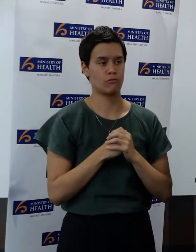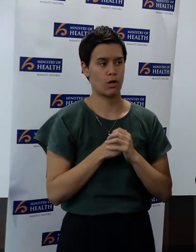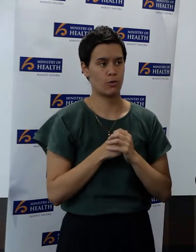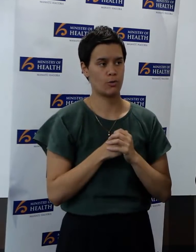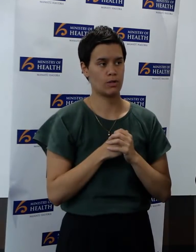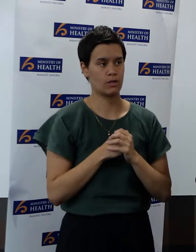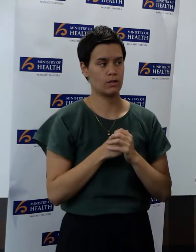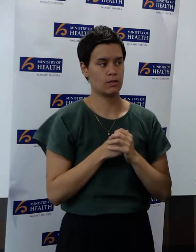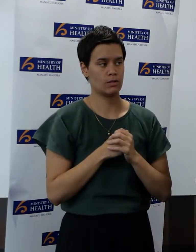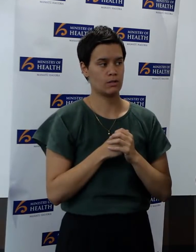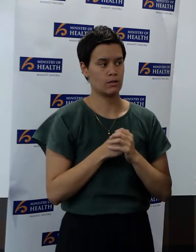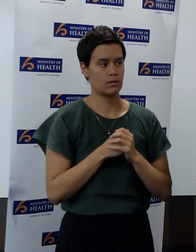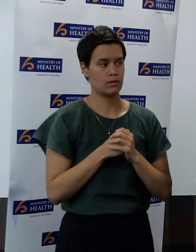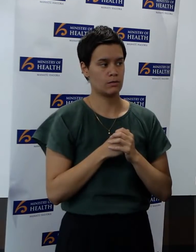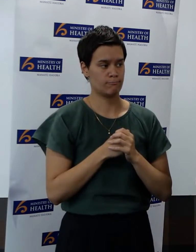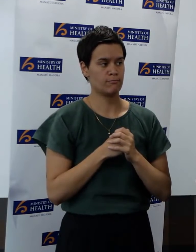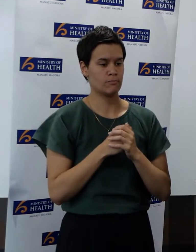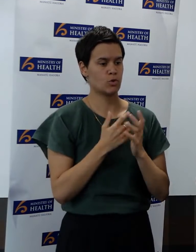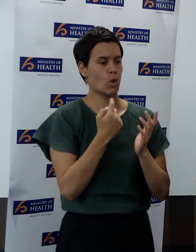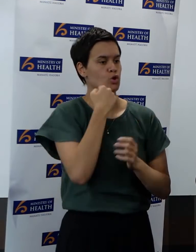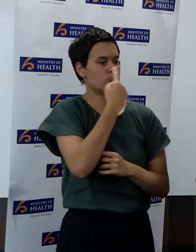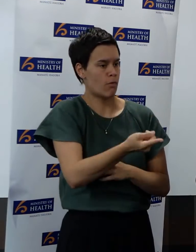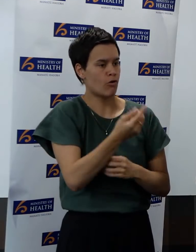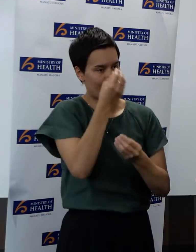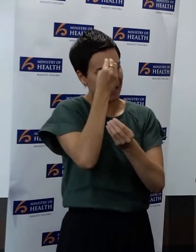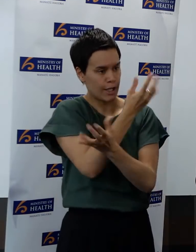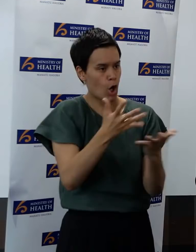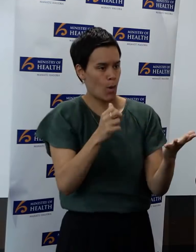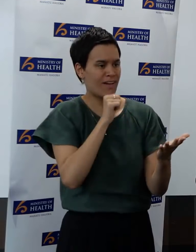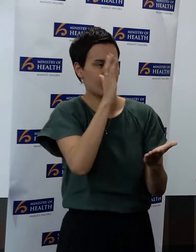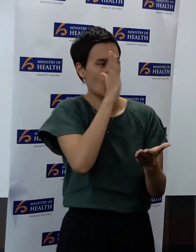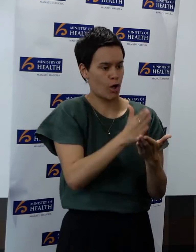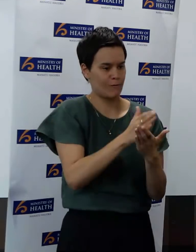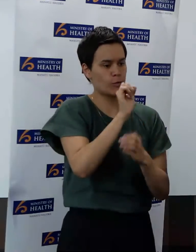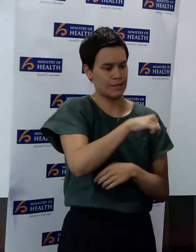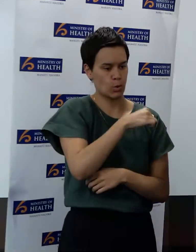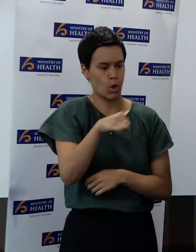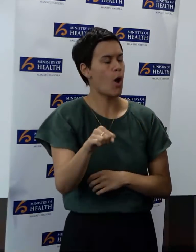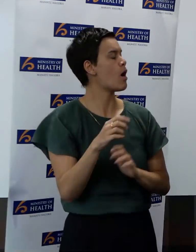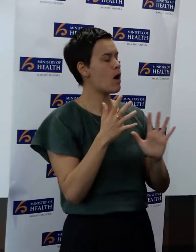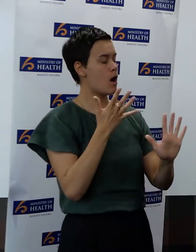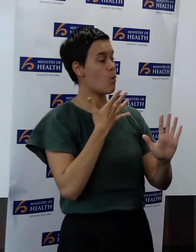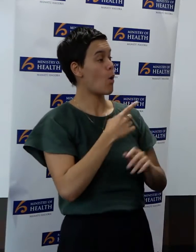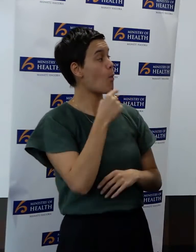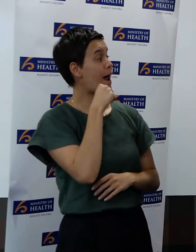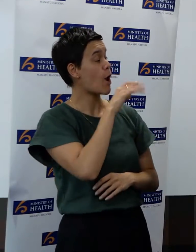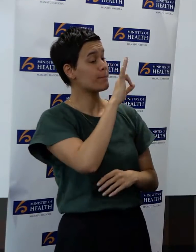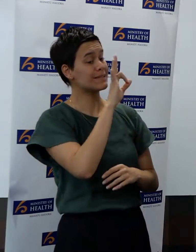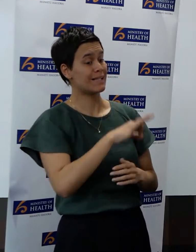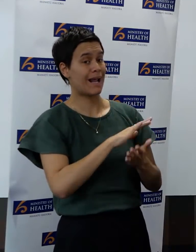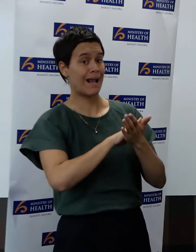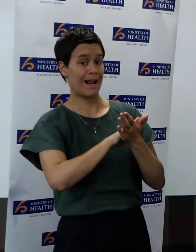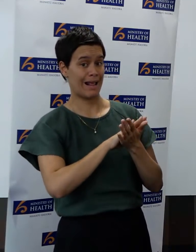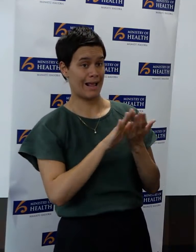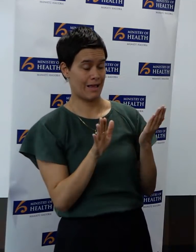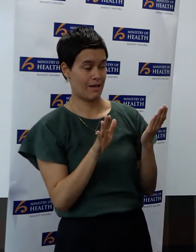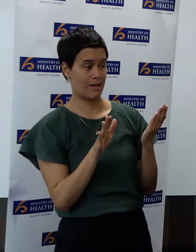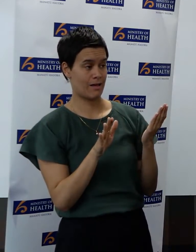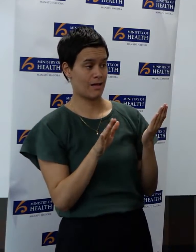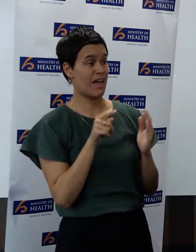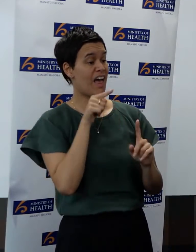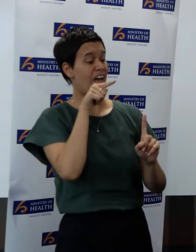assured we will be letting people know if we have a confirmed case. Just to be 100% clear, has this person met